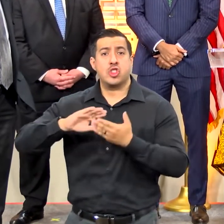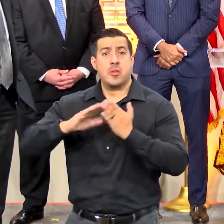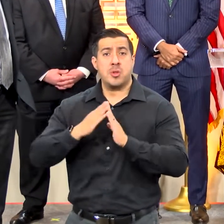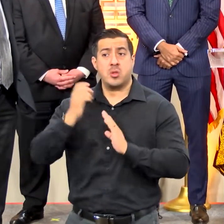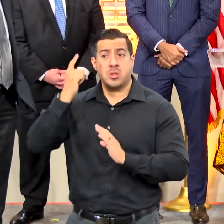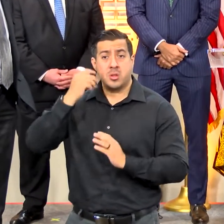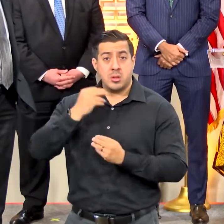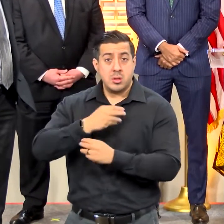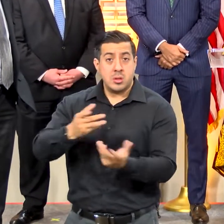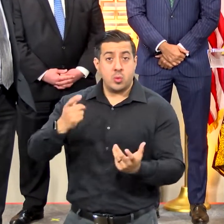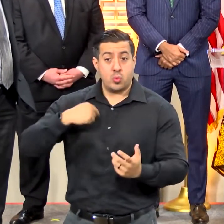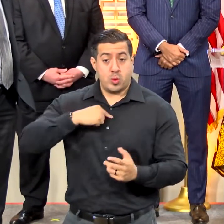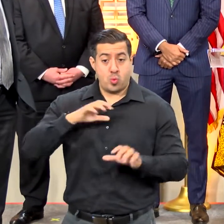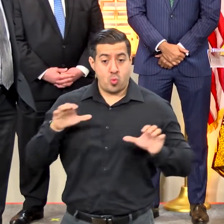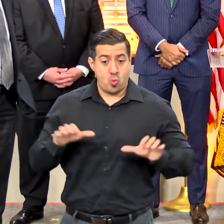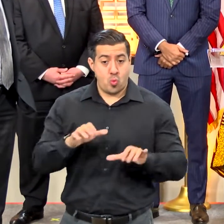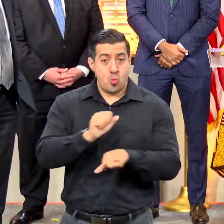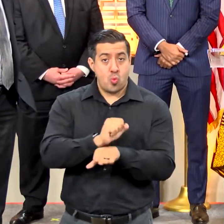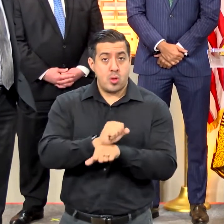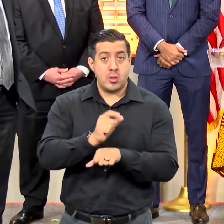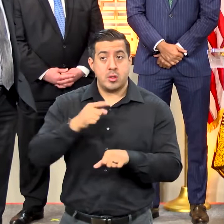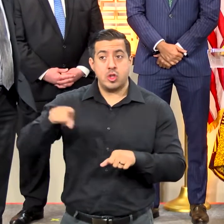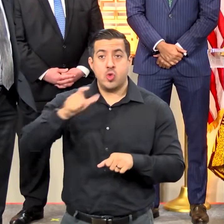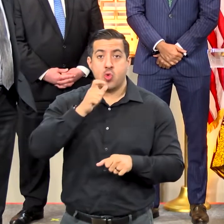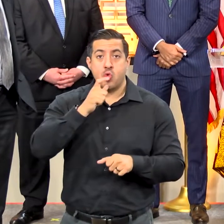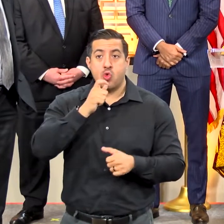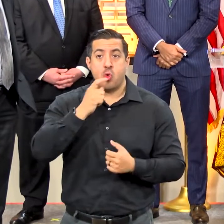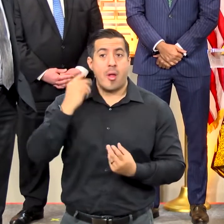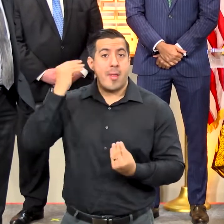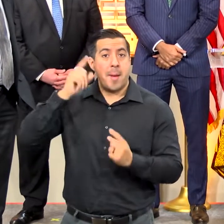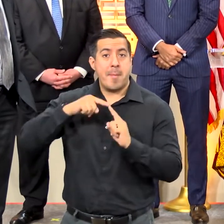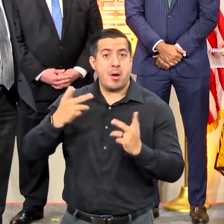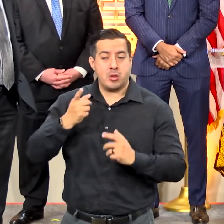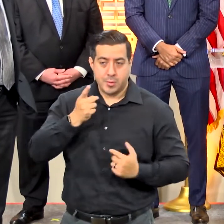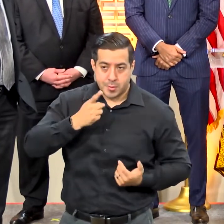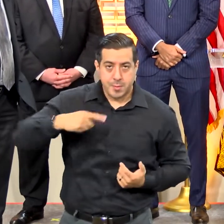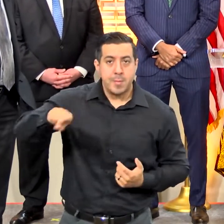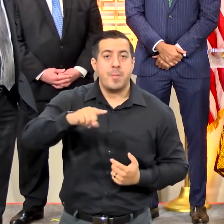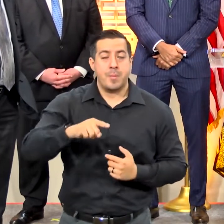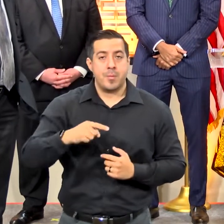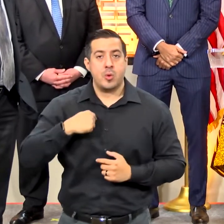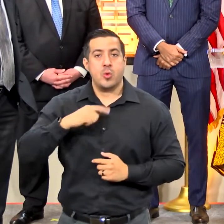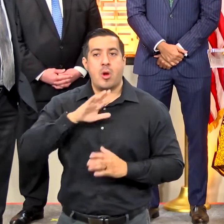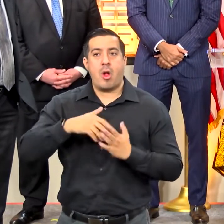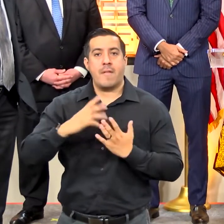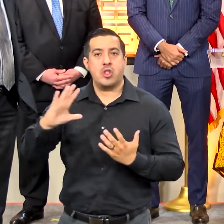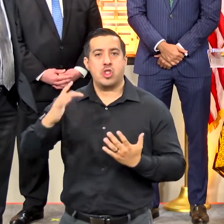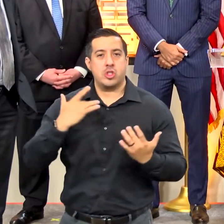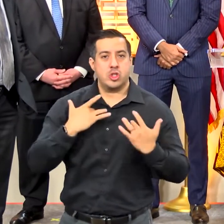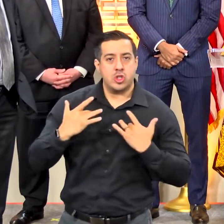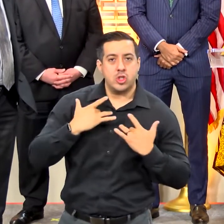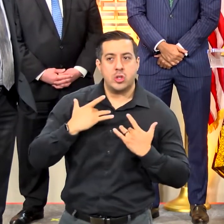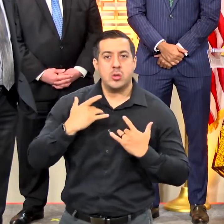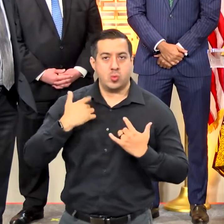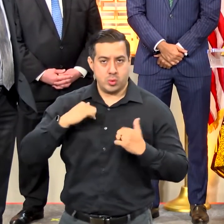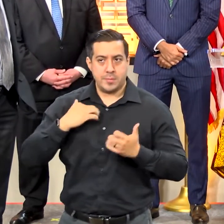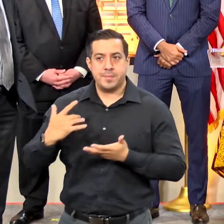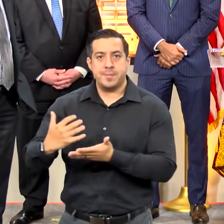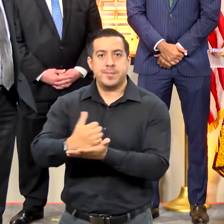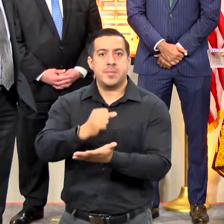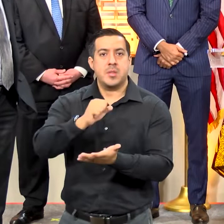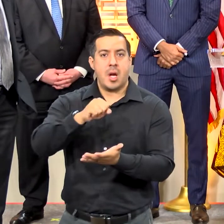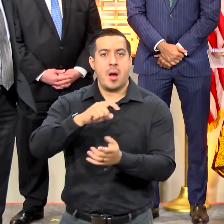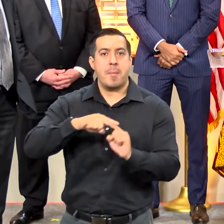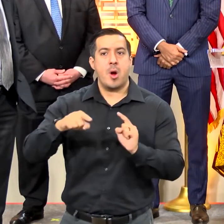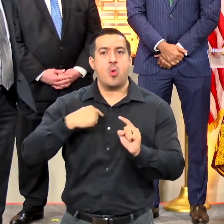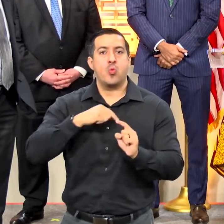do this work publicly, that we have you in mind. So we are taking into consideration your concerns, but we are moving